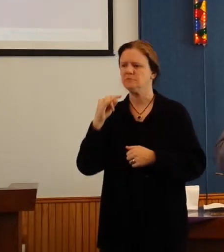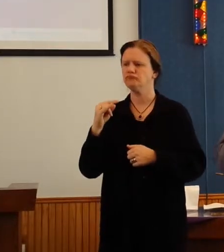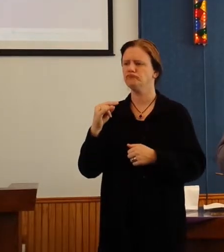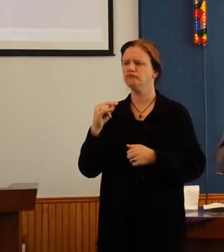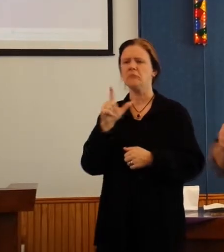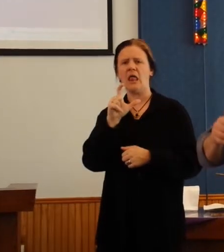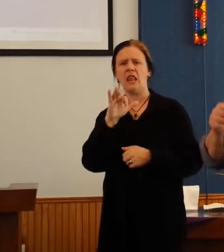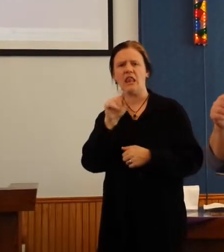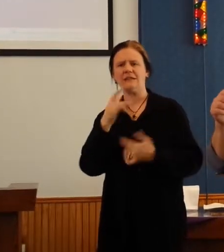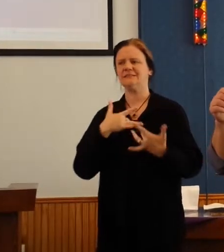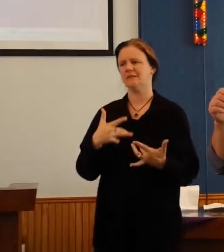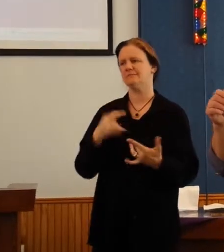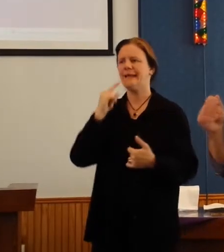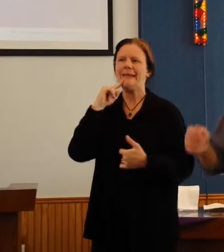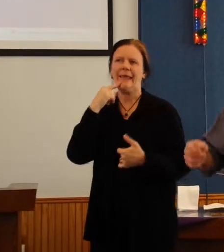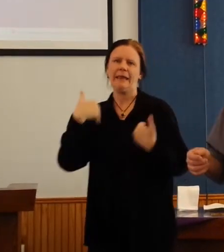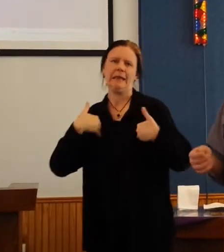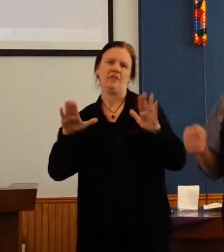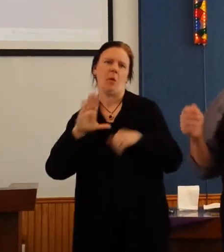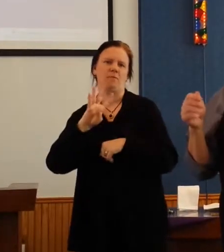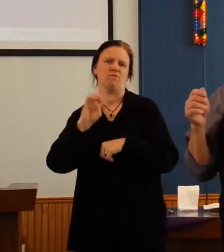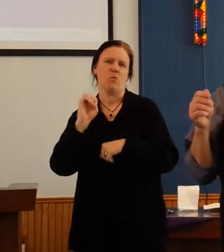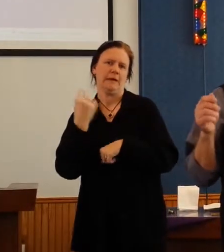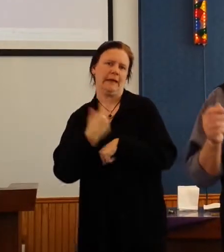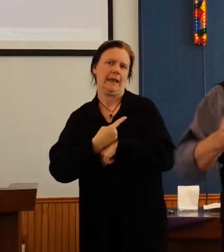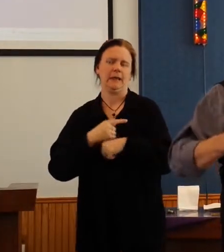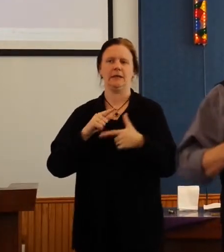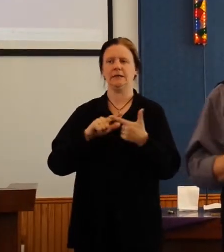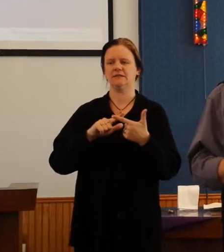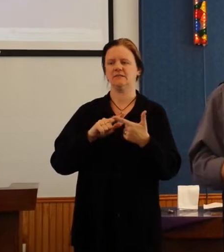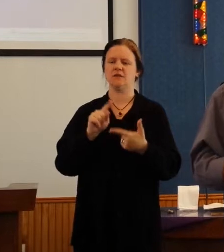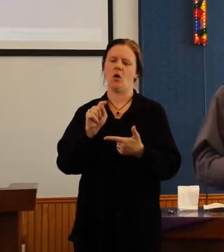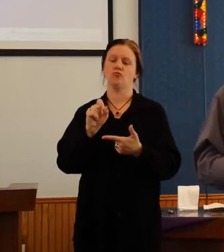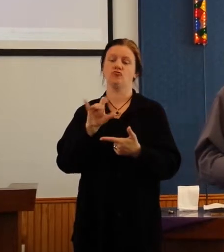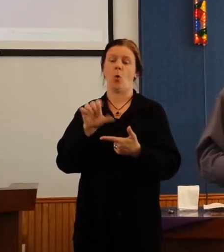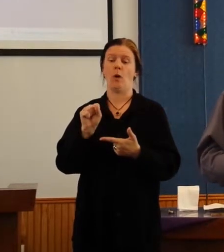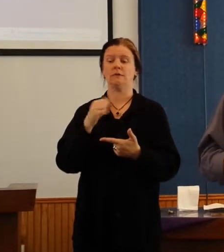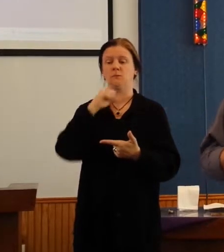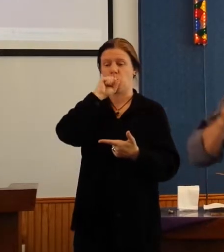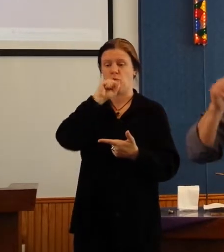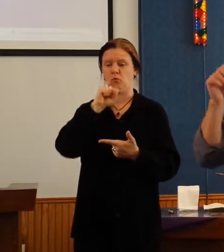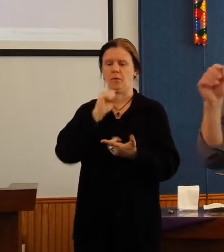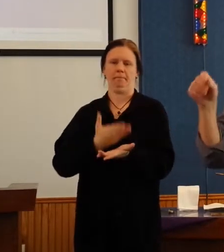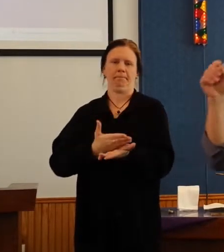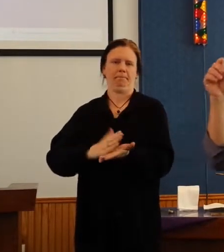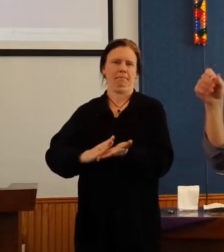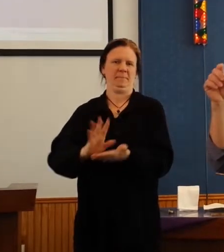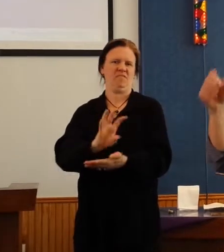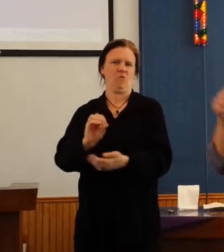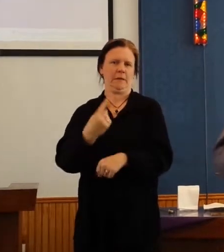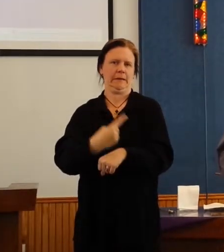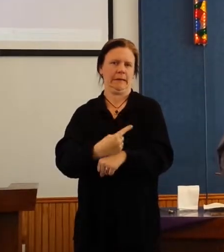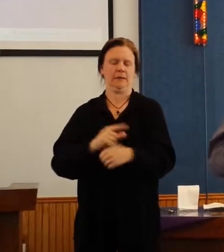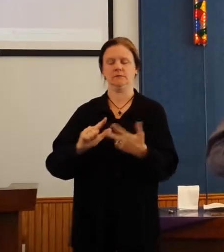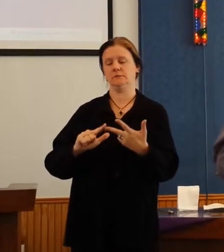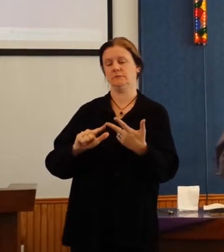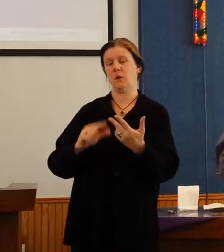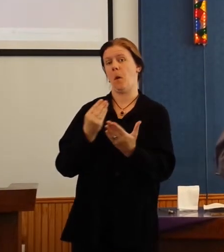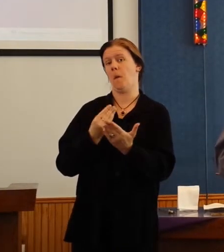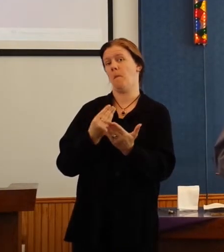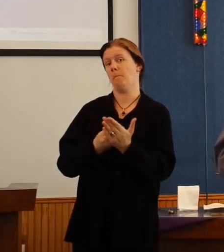desserts or sweets or favorite toys or watching TV or maybe putting some money in a Lenten folder.